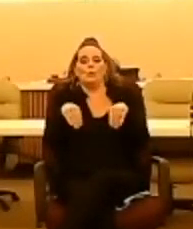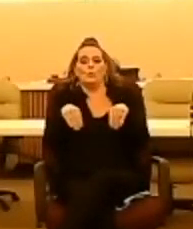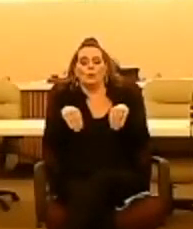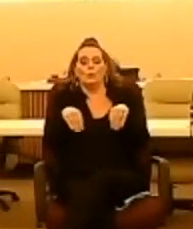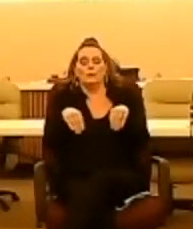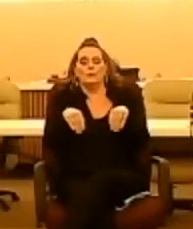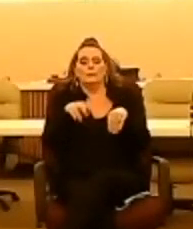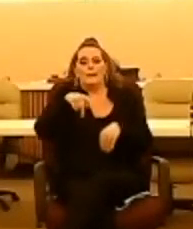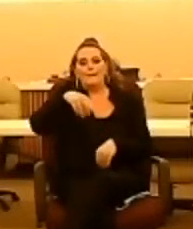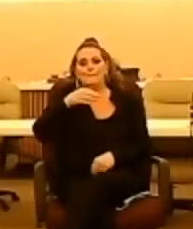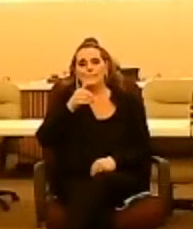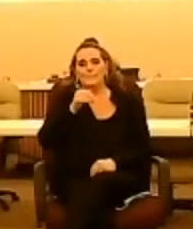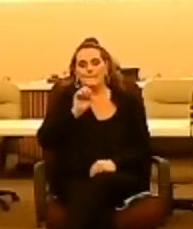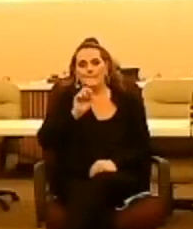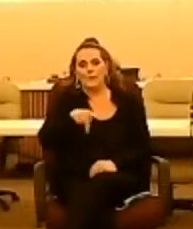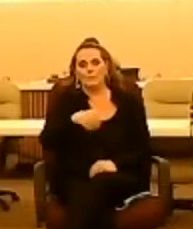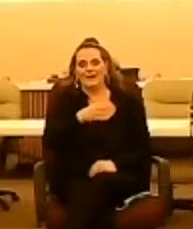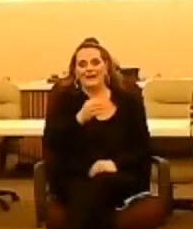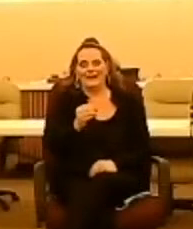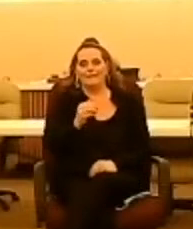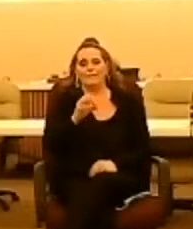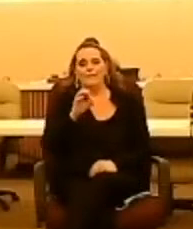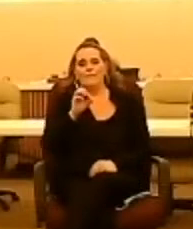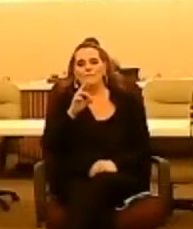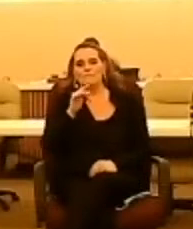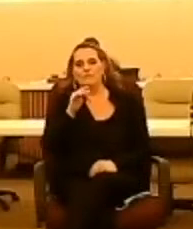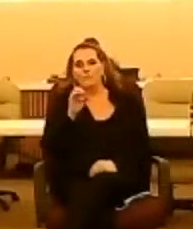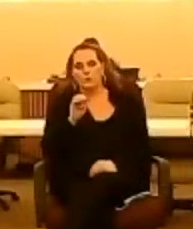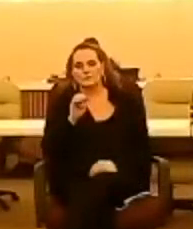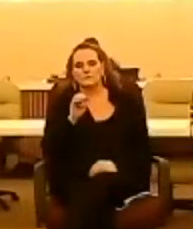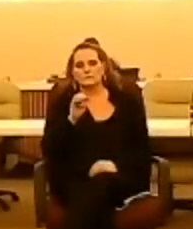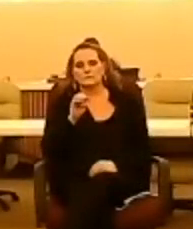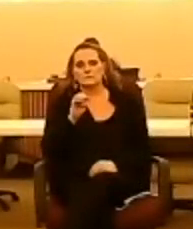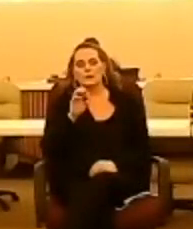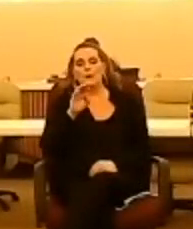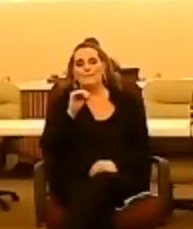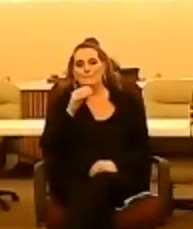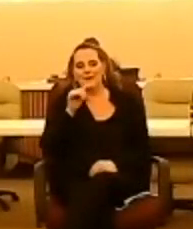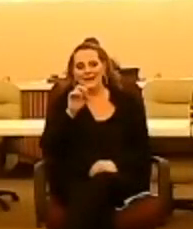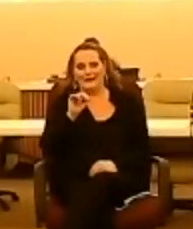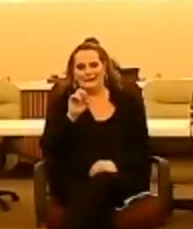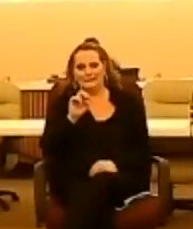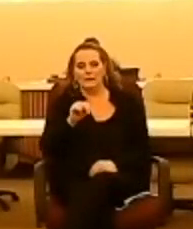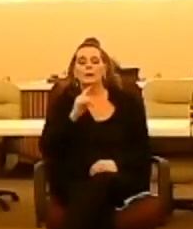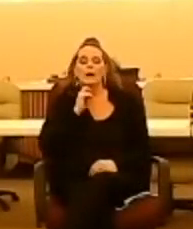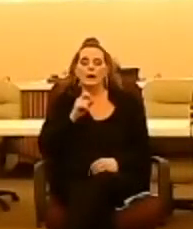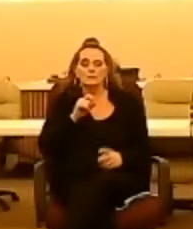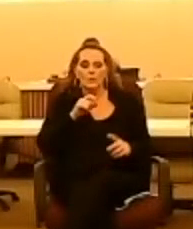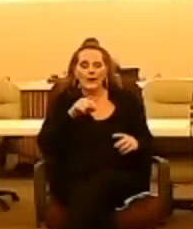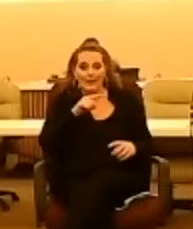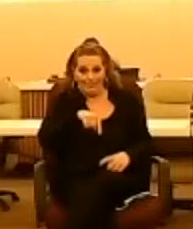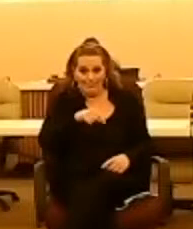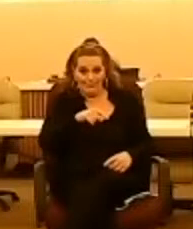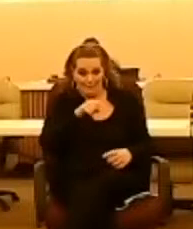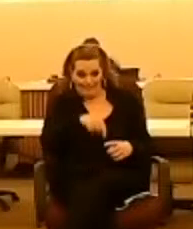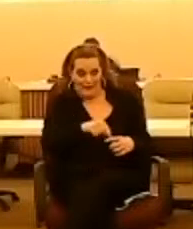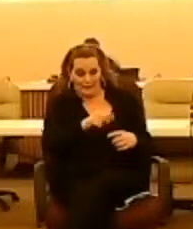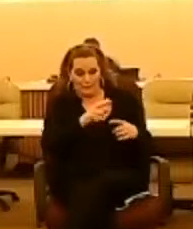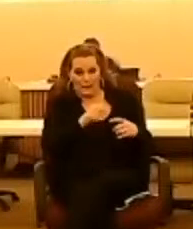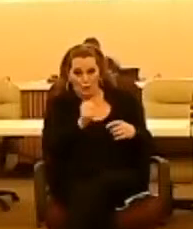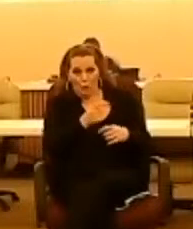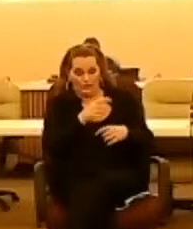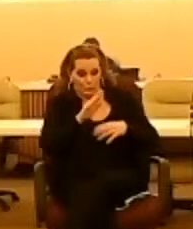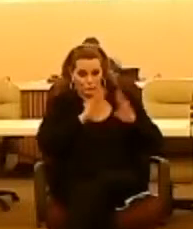pump and force main as well as sewer mains to collect all the sewer from the houses in that development.